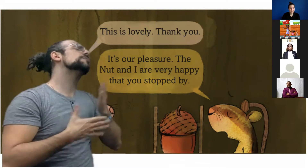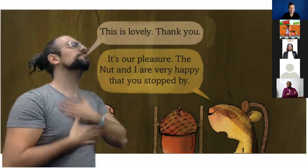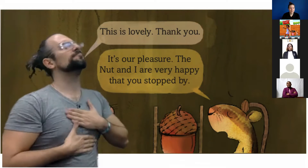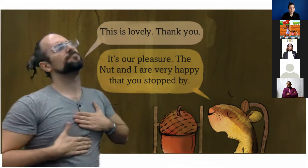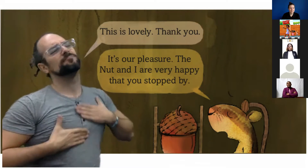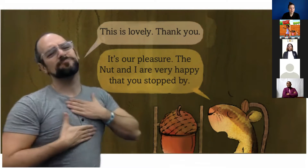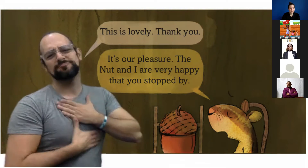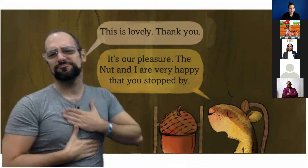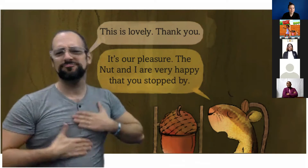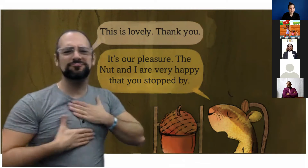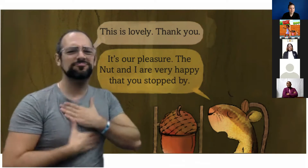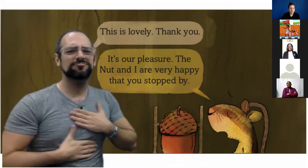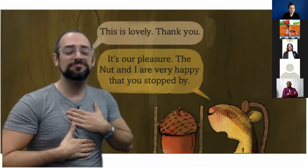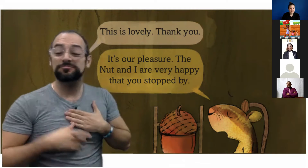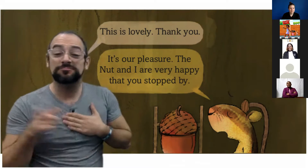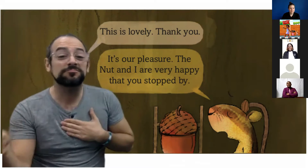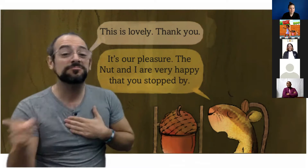Chipmunk said, oh, it's our pleasure.